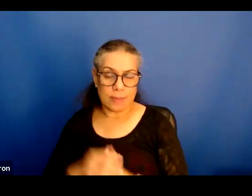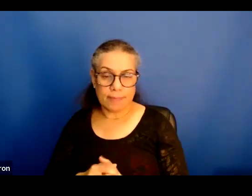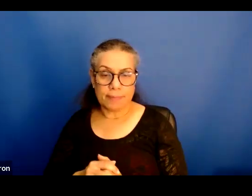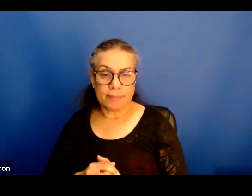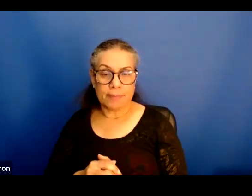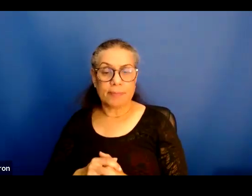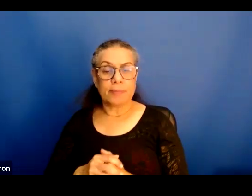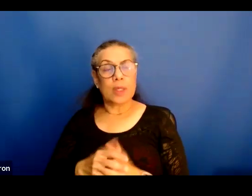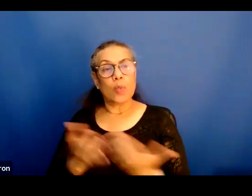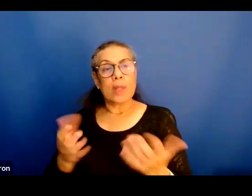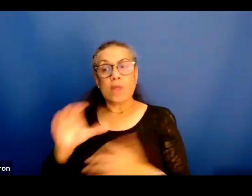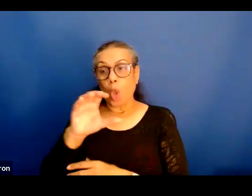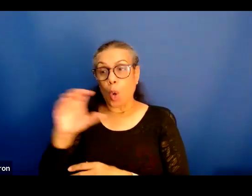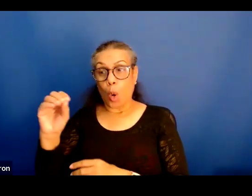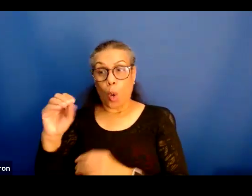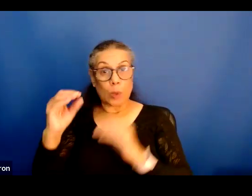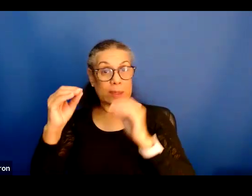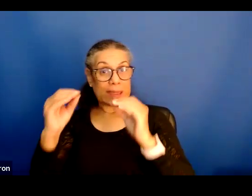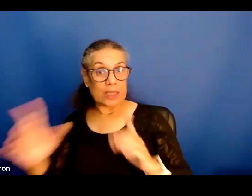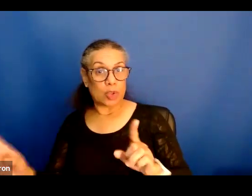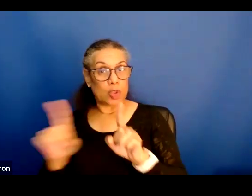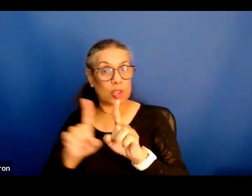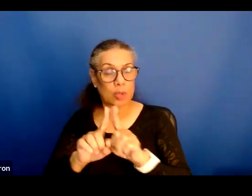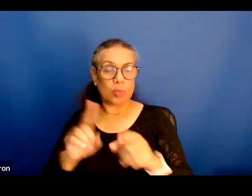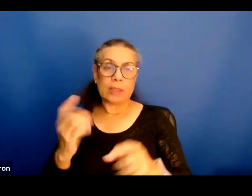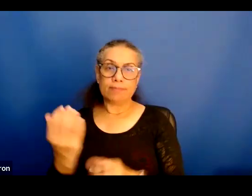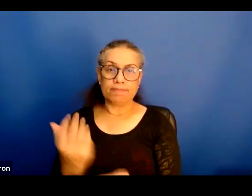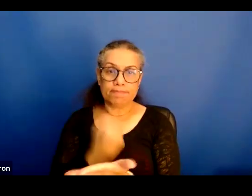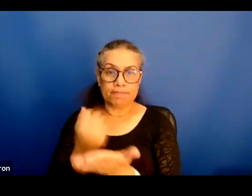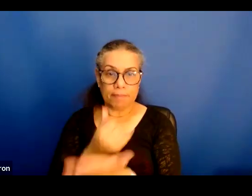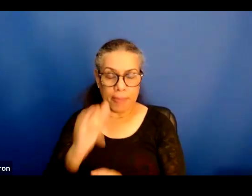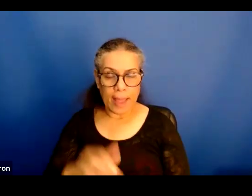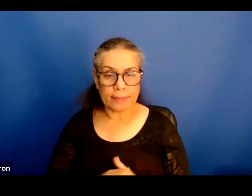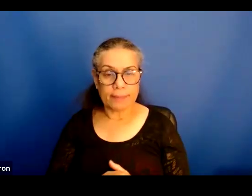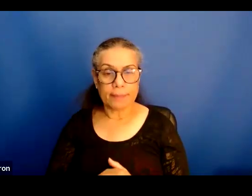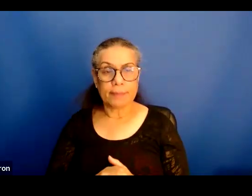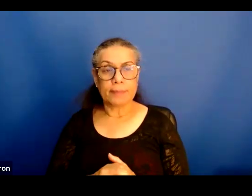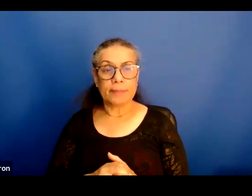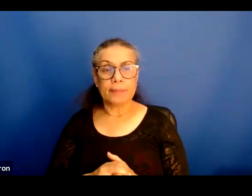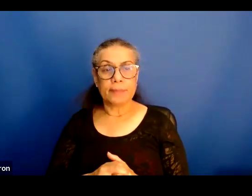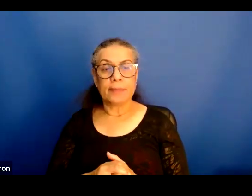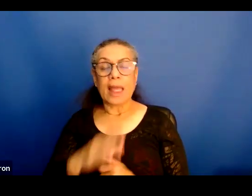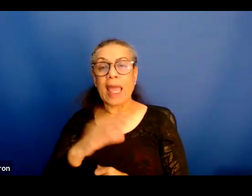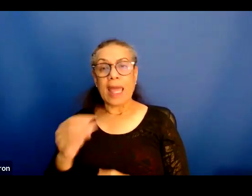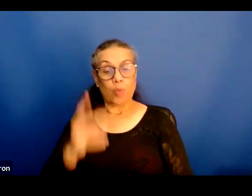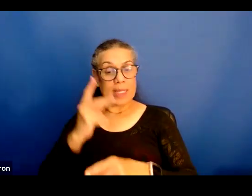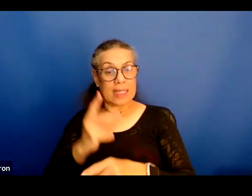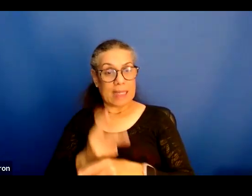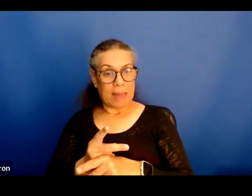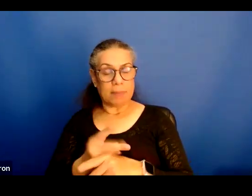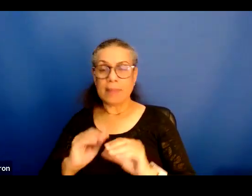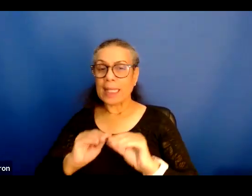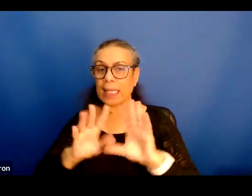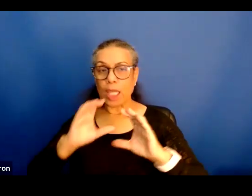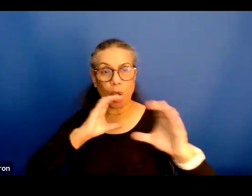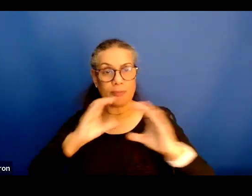blend push-in, co-teaching, and resource room services to the fullest extent possible. And throughout, we have maintained ongoing, transparent